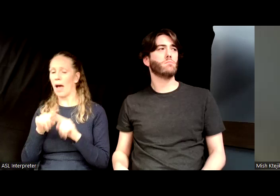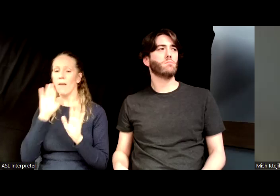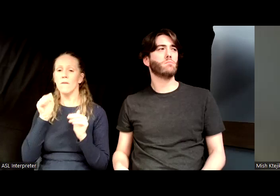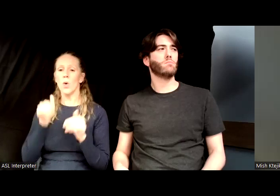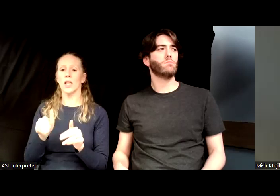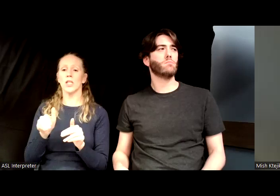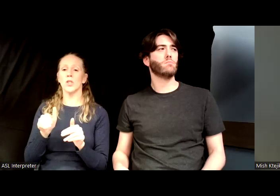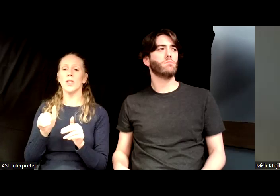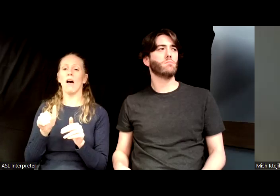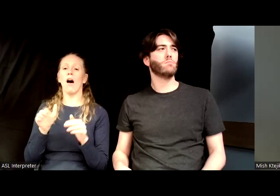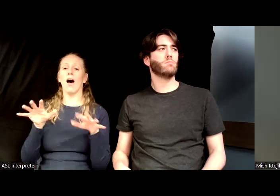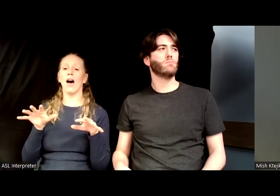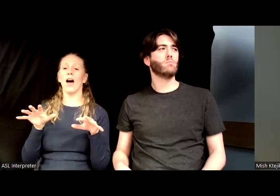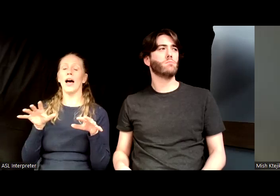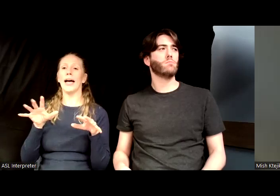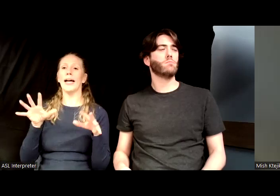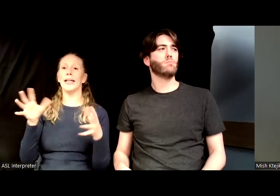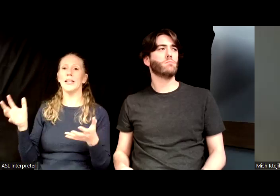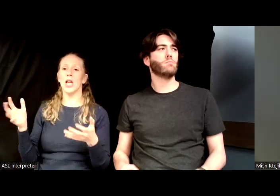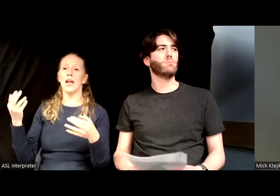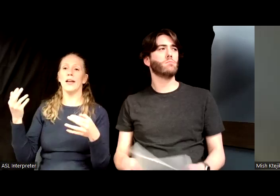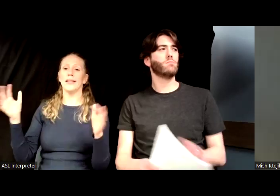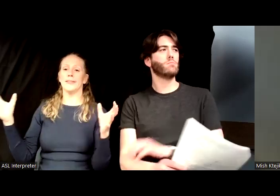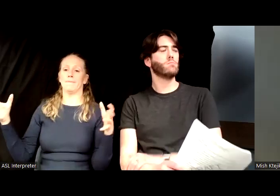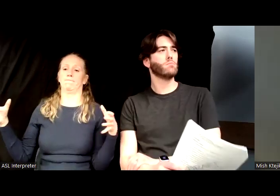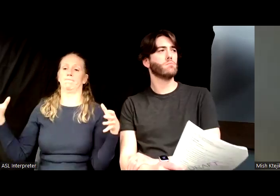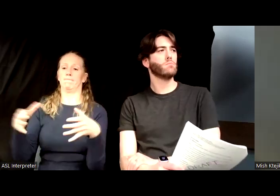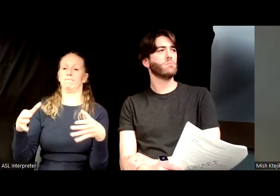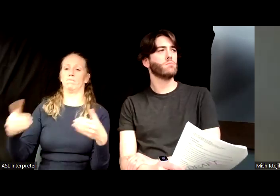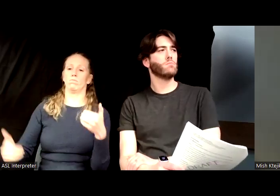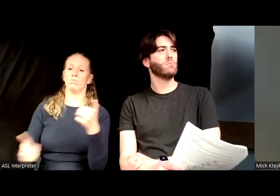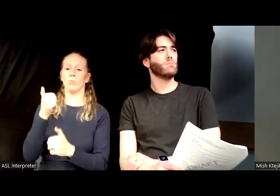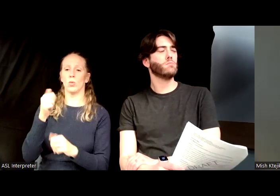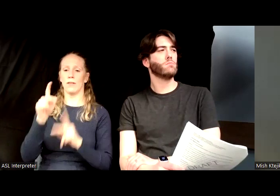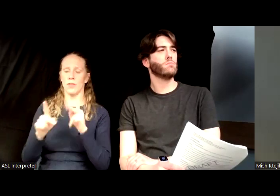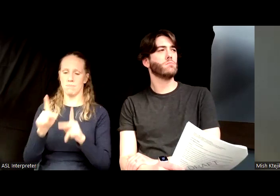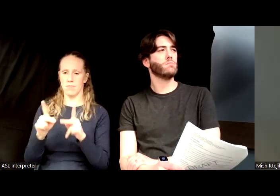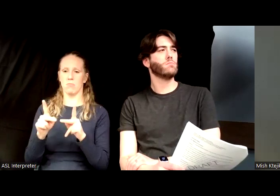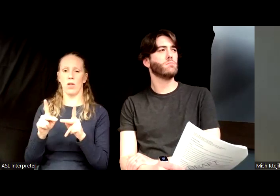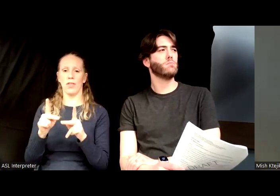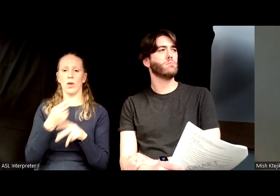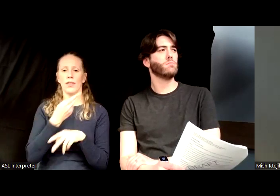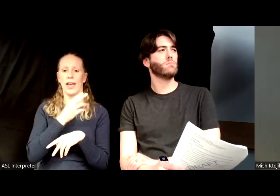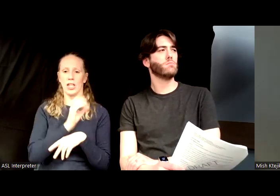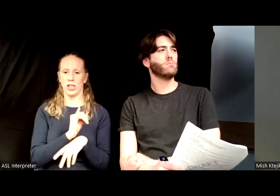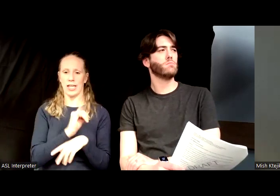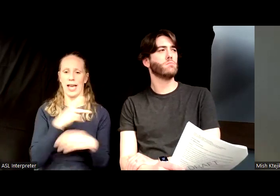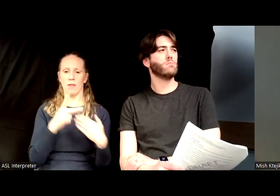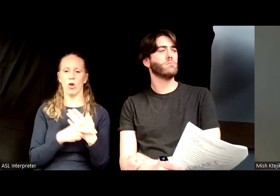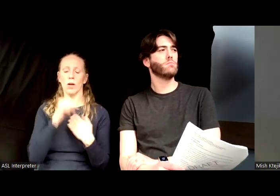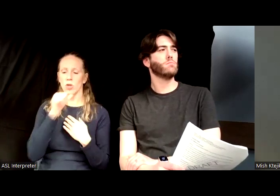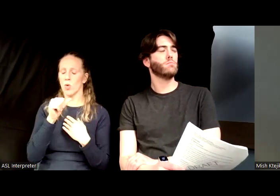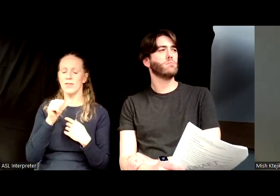the largest group of people from the HCI program. So to not set up